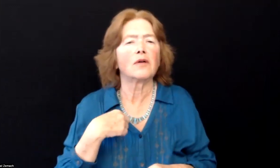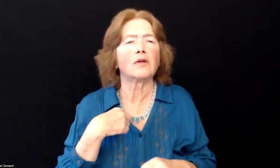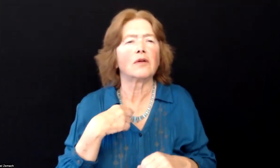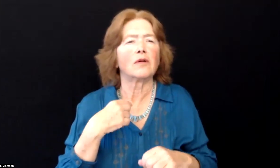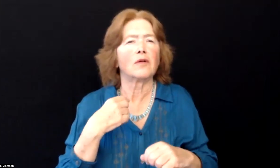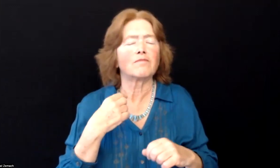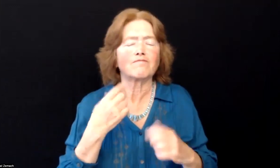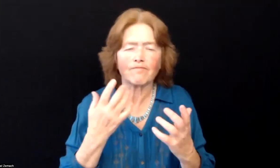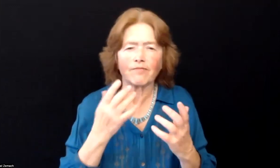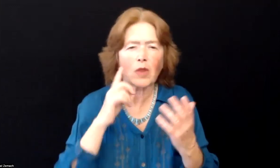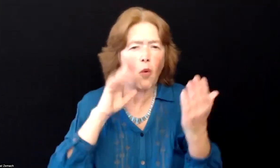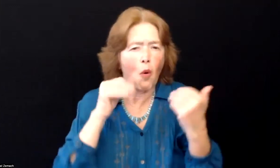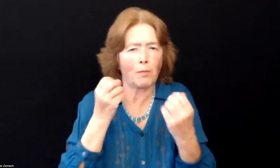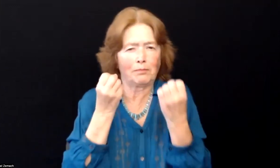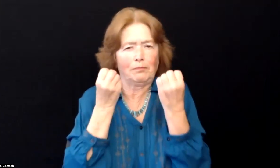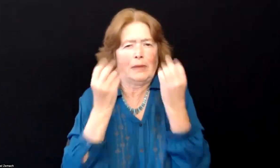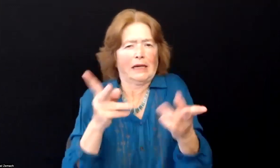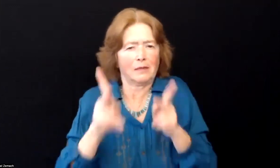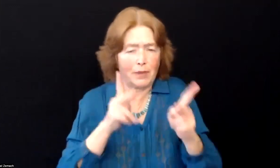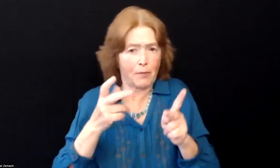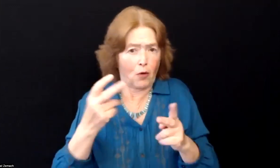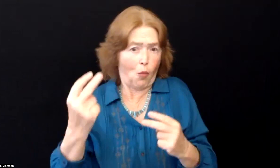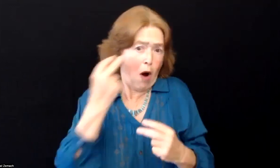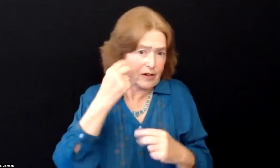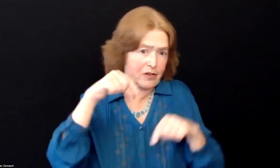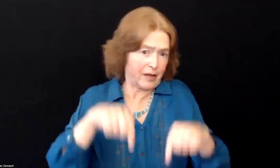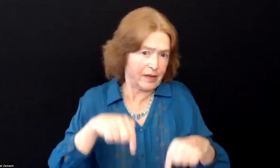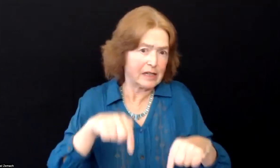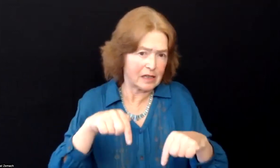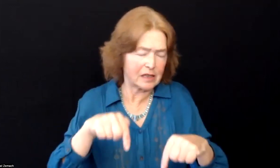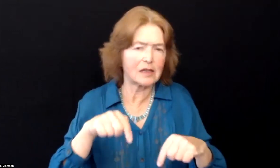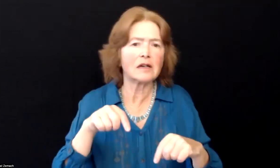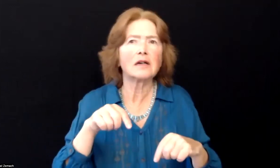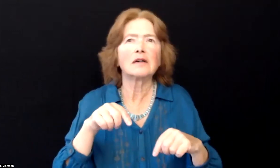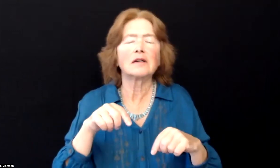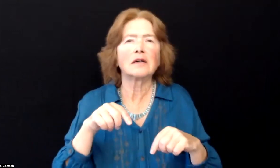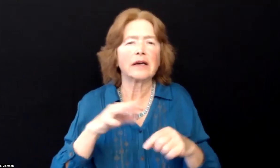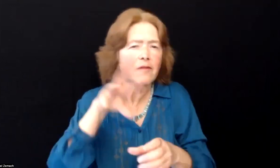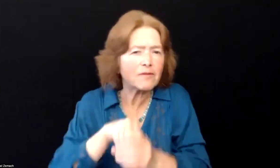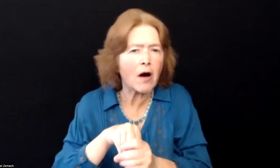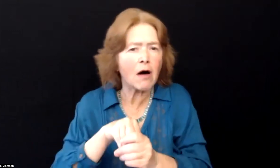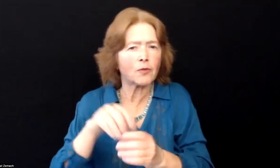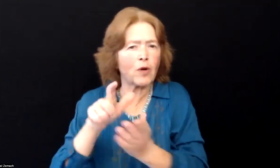programs are shutting down within these schools. And I hope people who are watching this